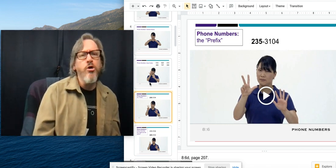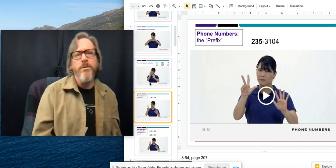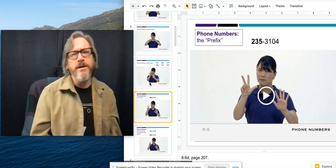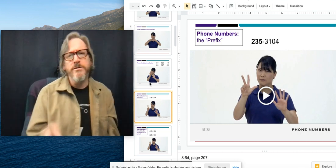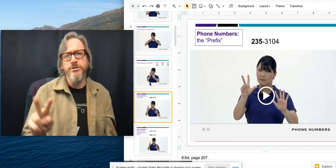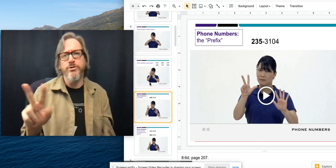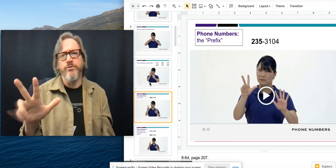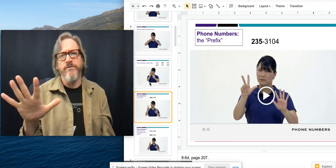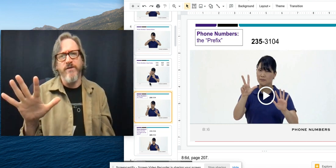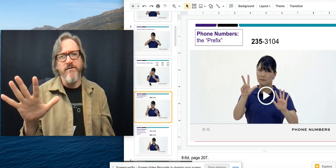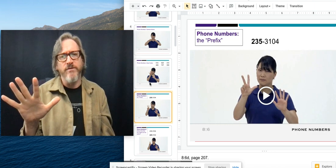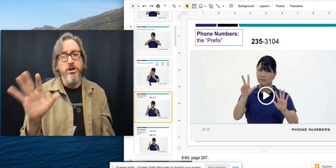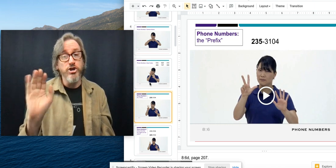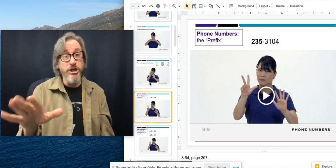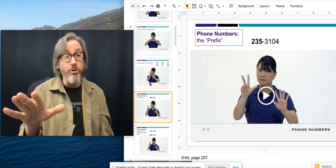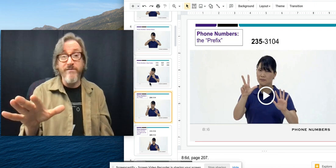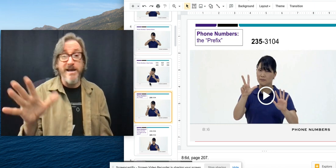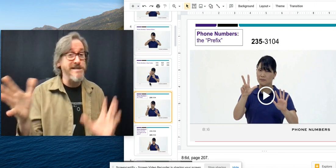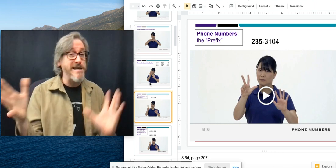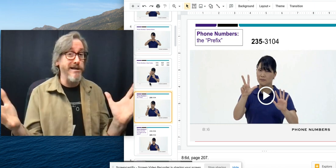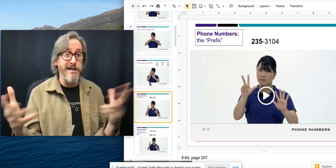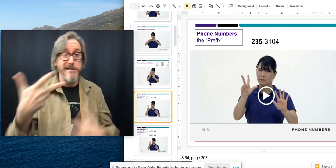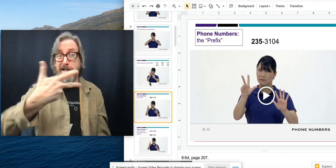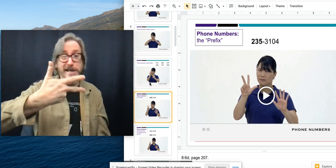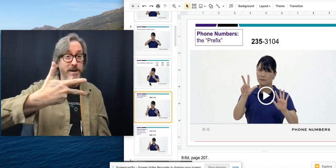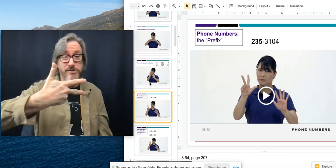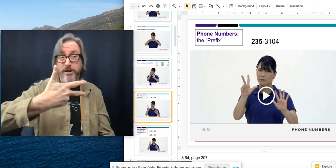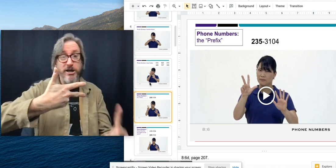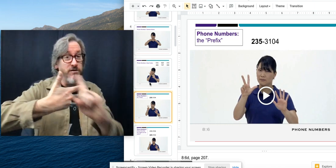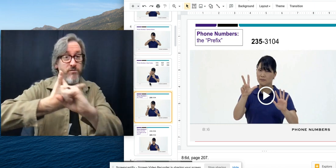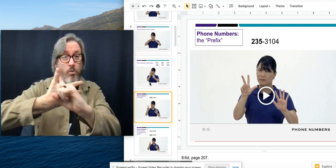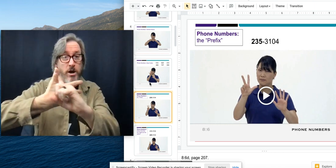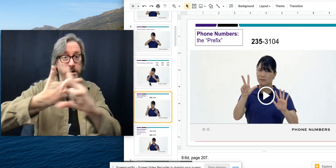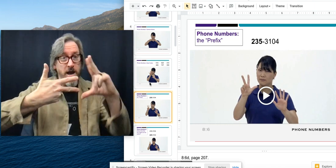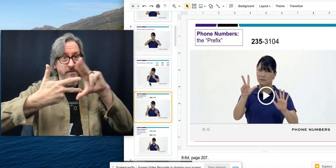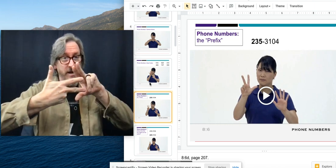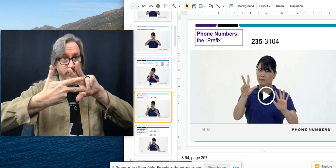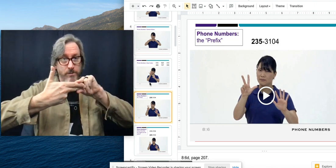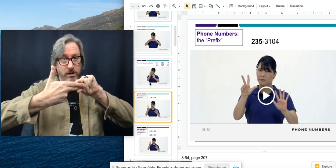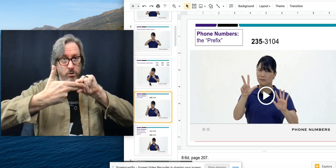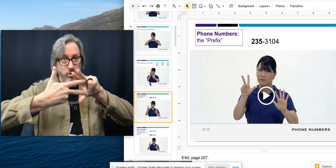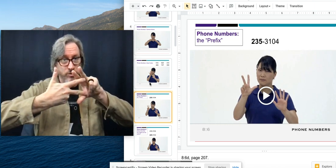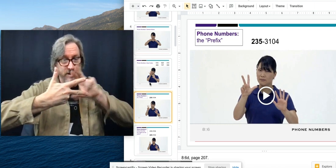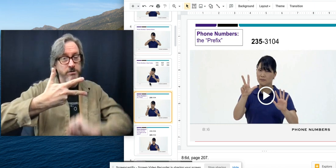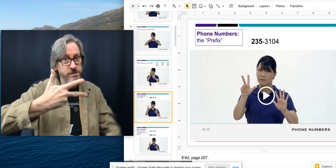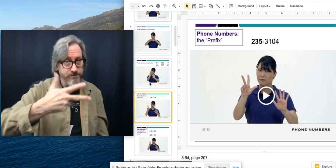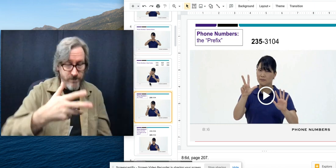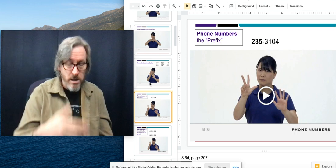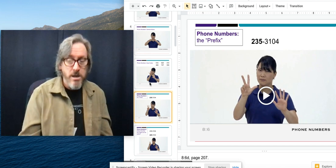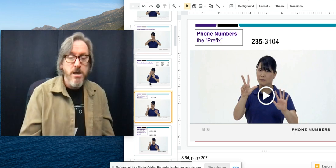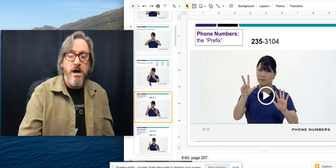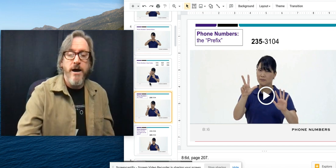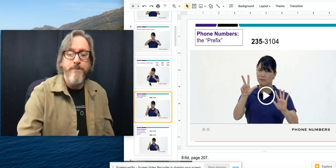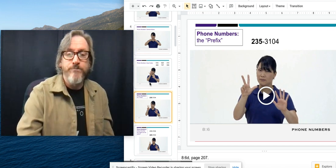So normally 235. She will give exactly that same explanation of one and then either a pair or two singles.